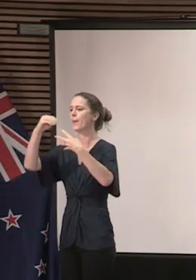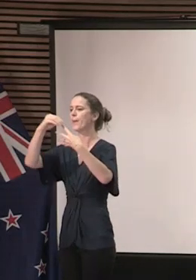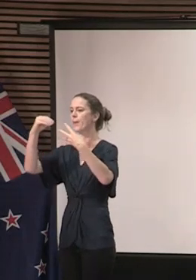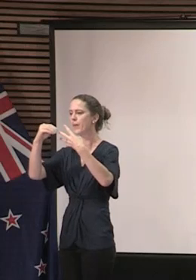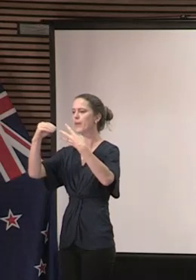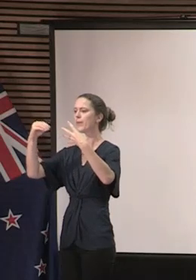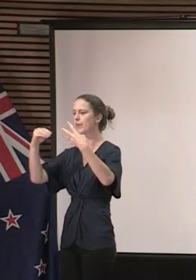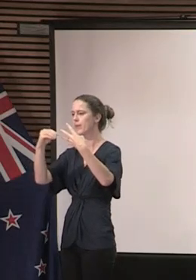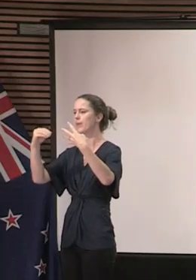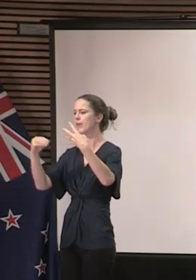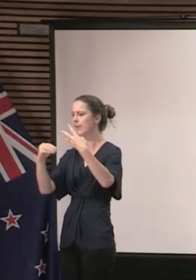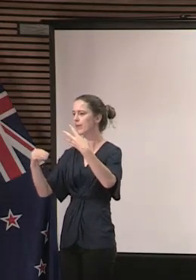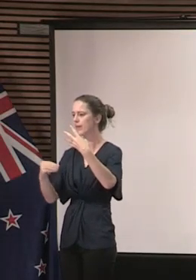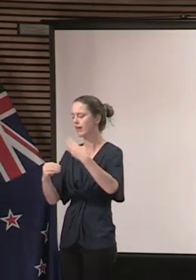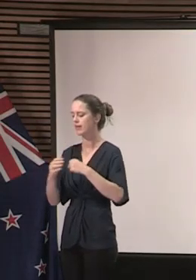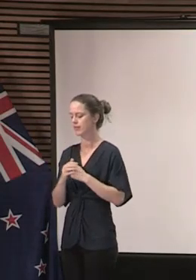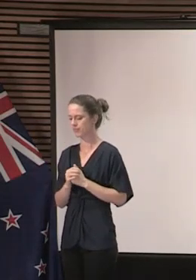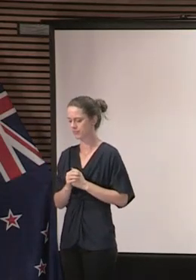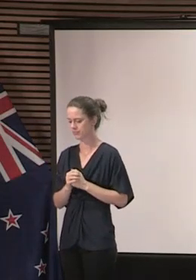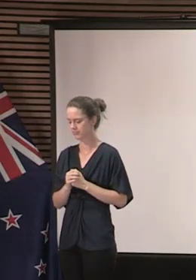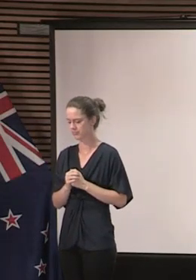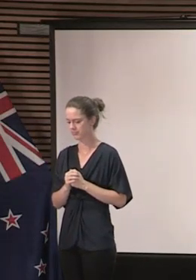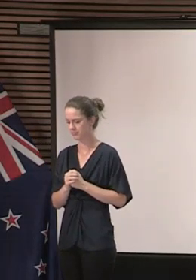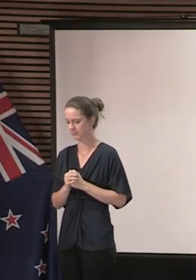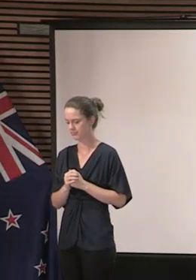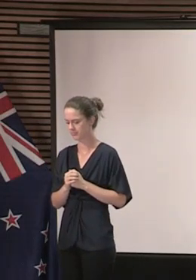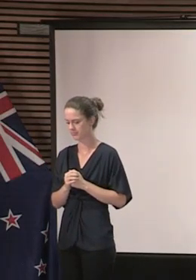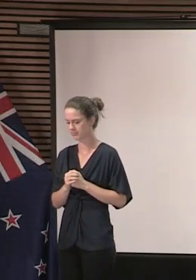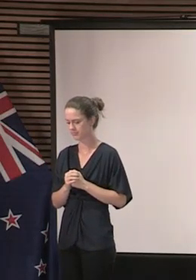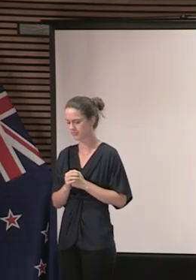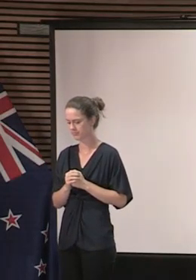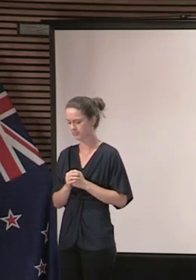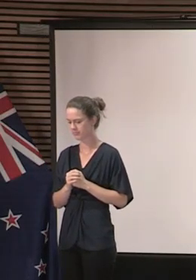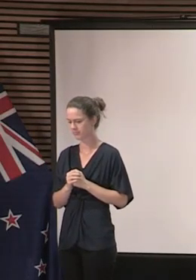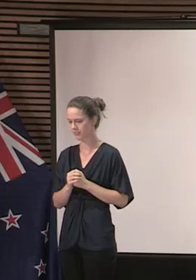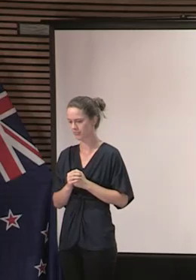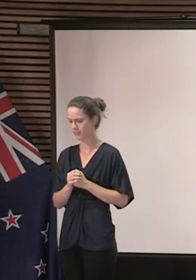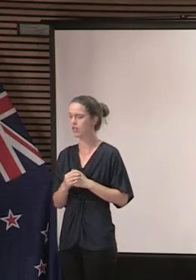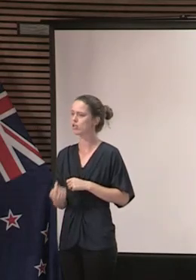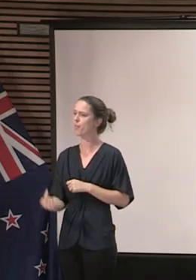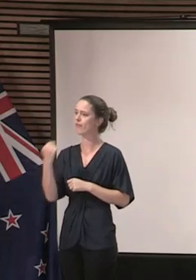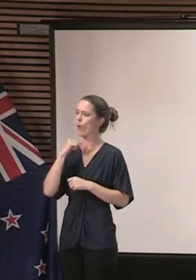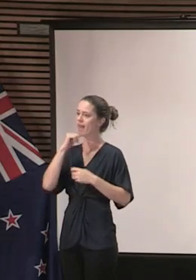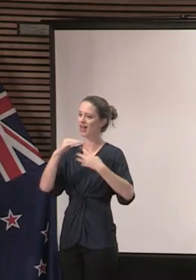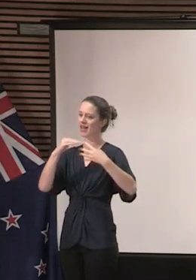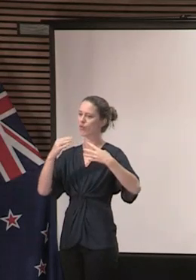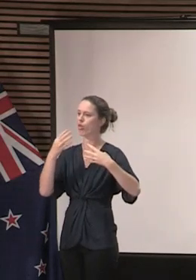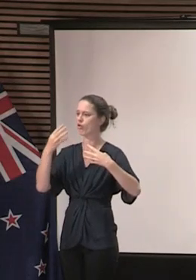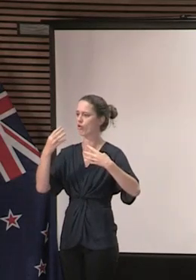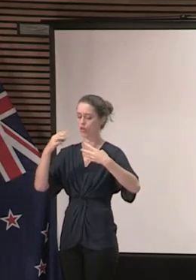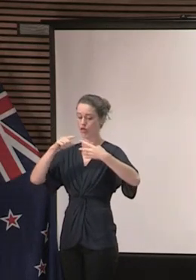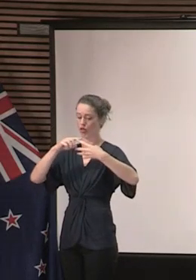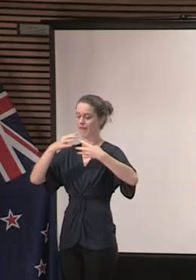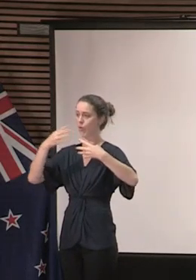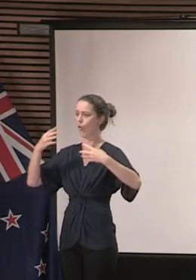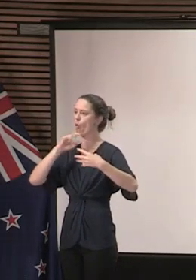is, as I did at the time that we announced the alert levels, we're moving from essential only to safe only.